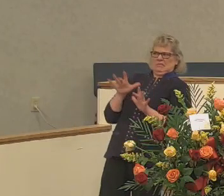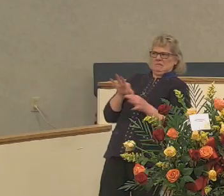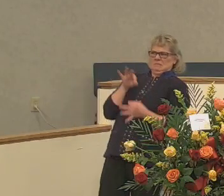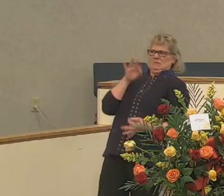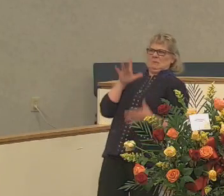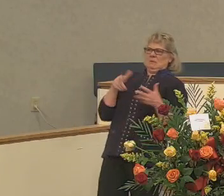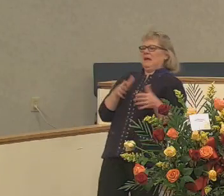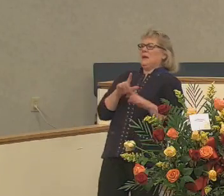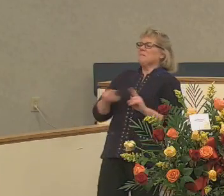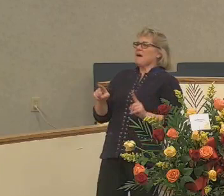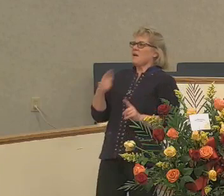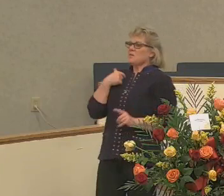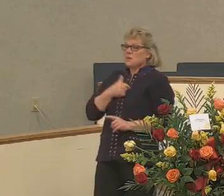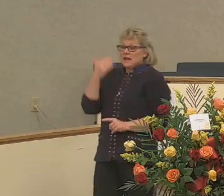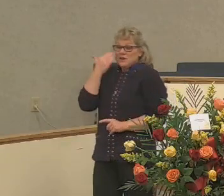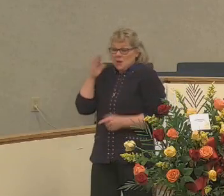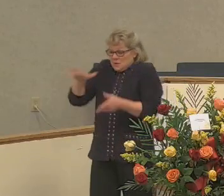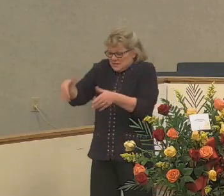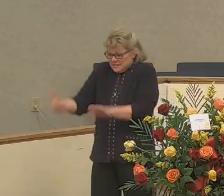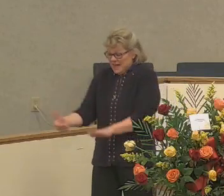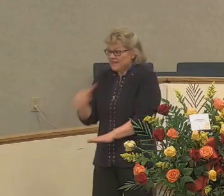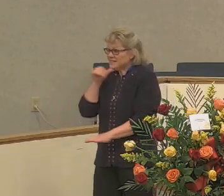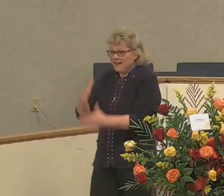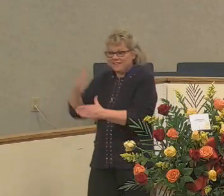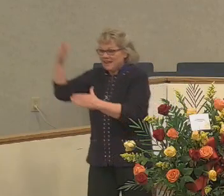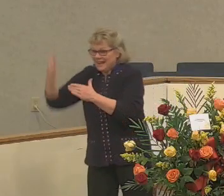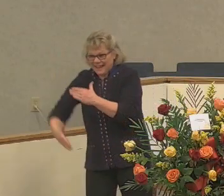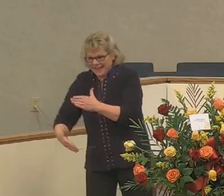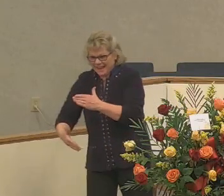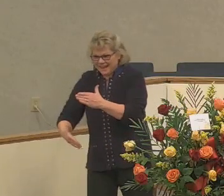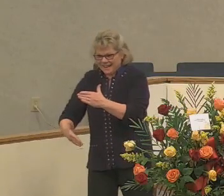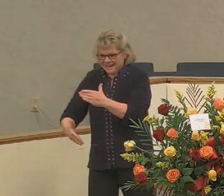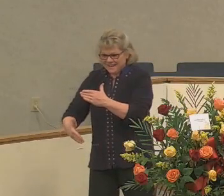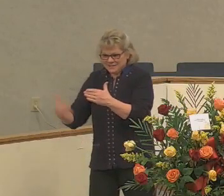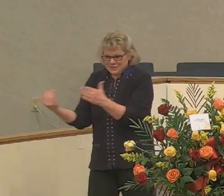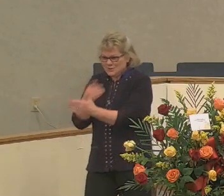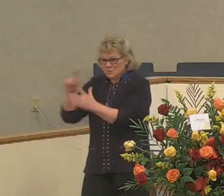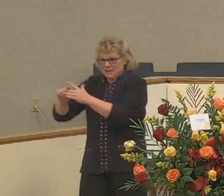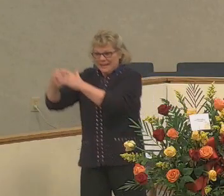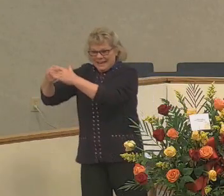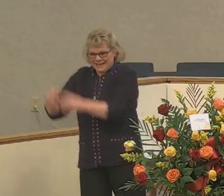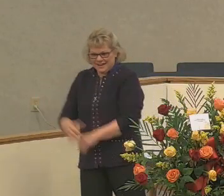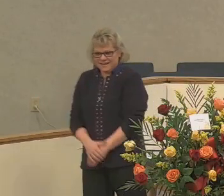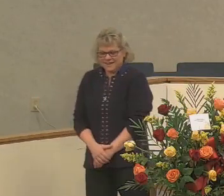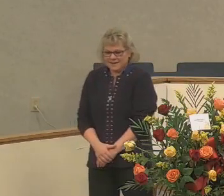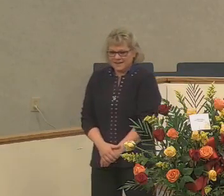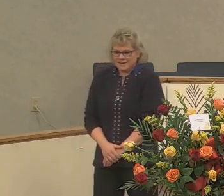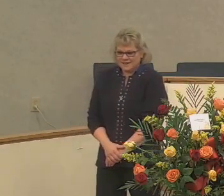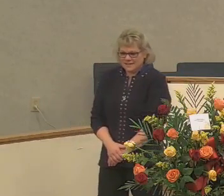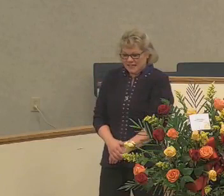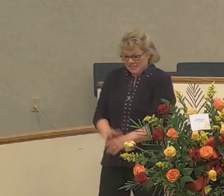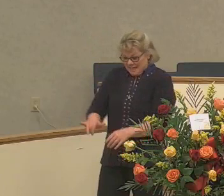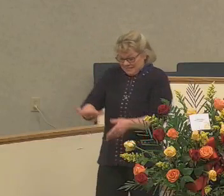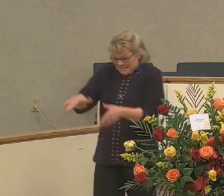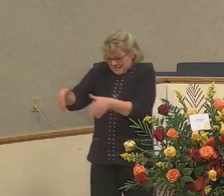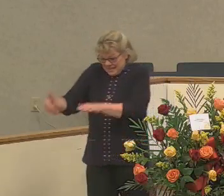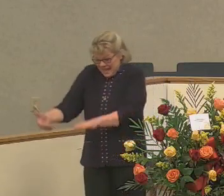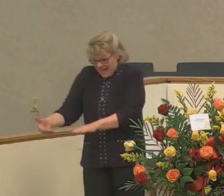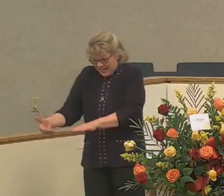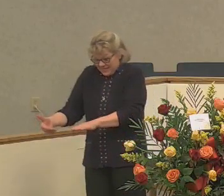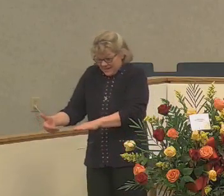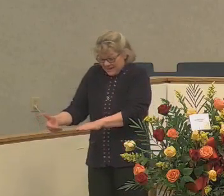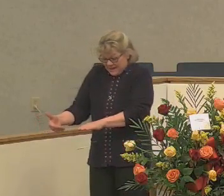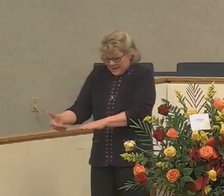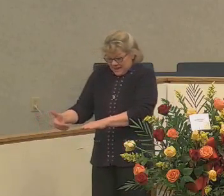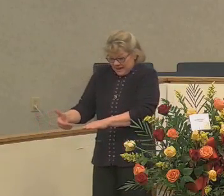but because we know that death is not the end, folks. But in many ways, it's